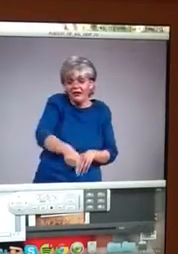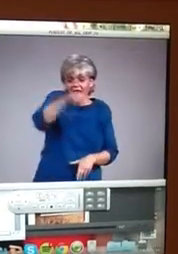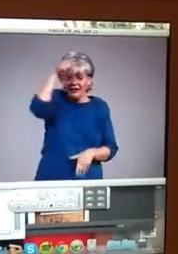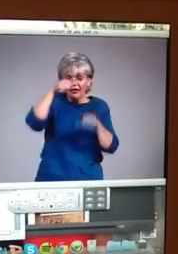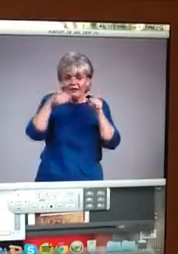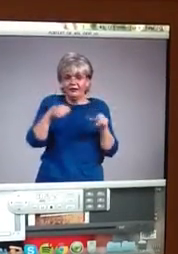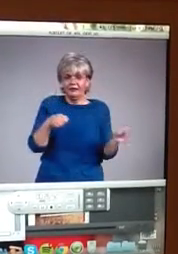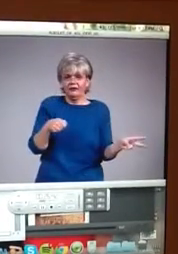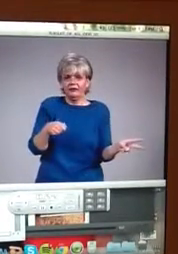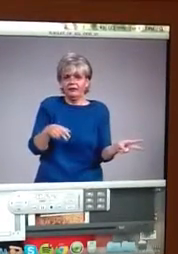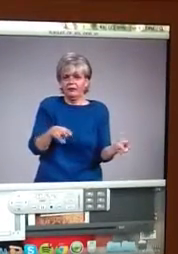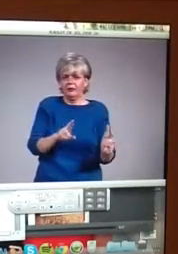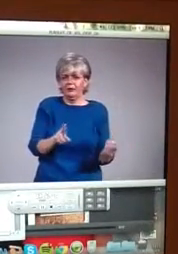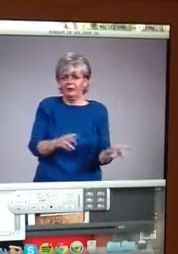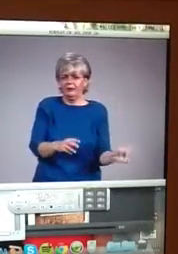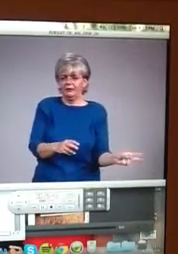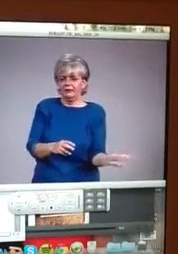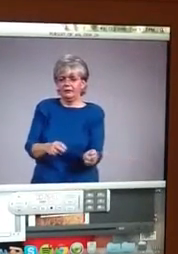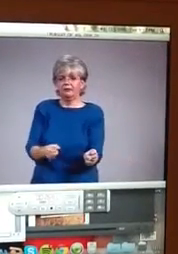them in half,